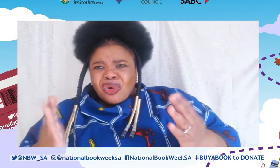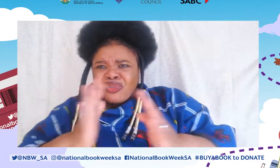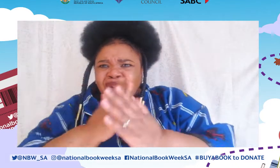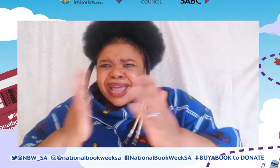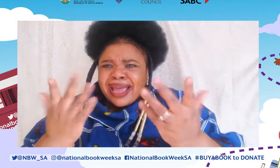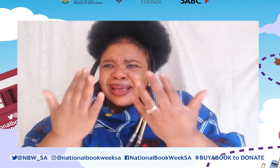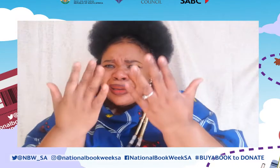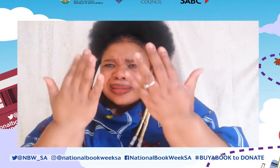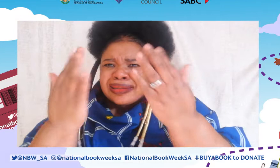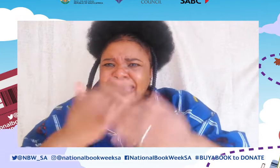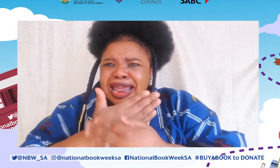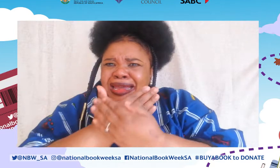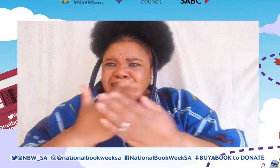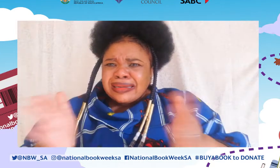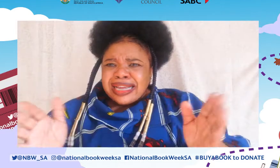No fire?